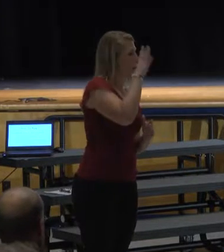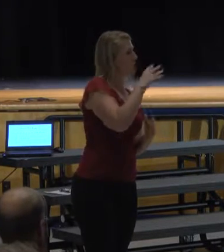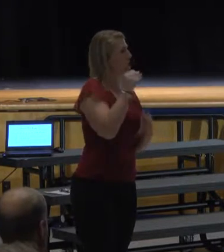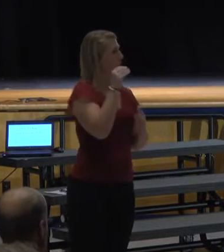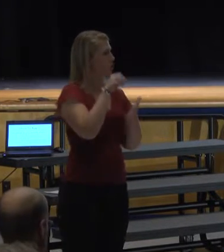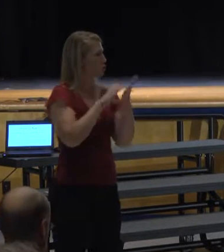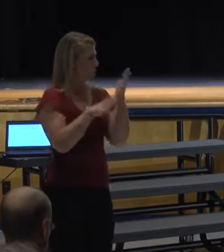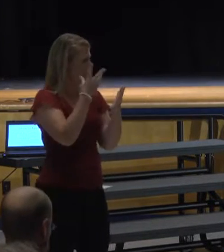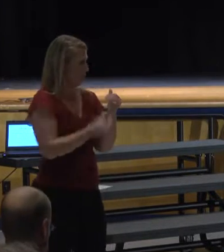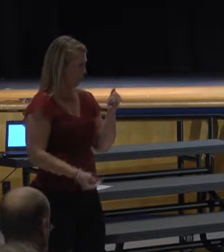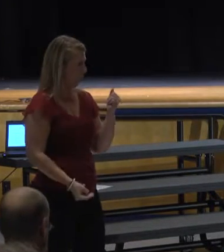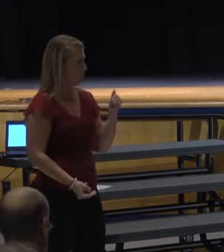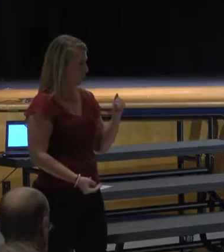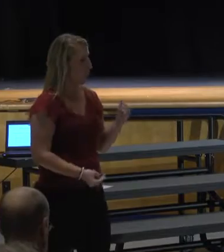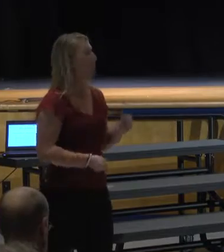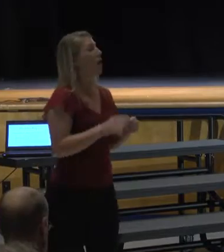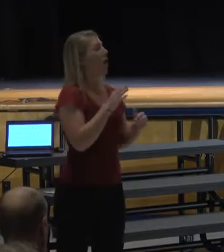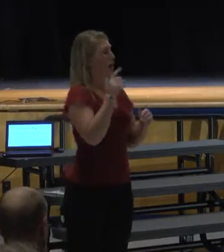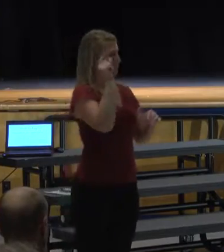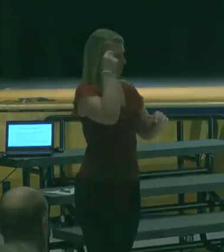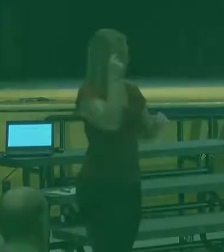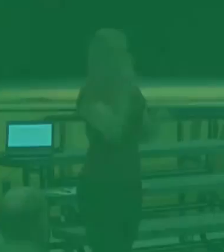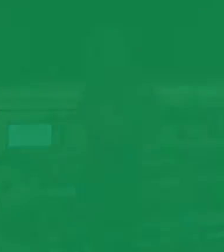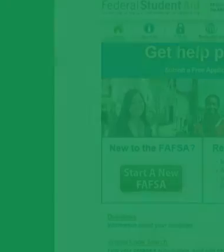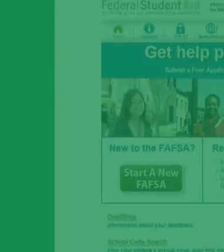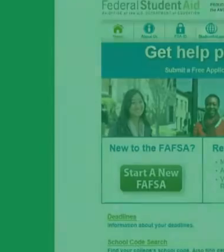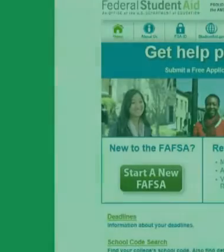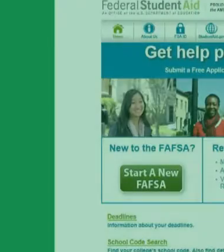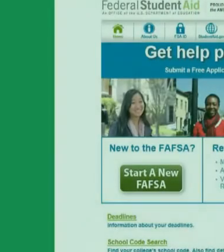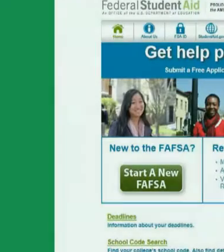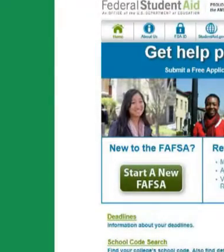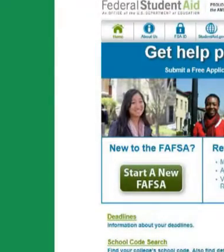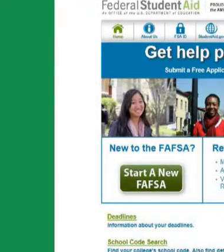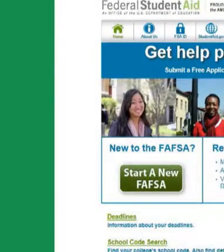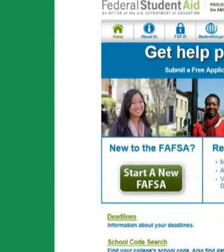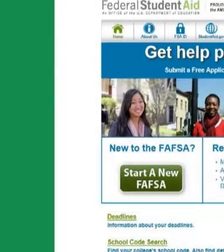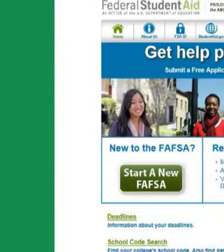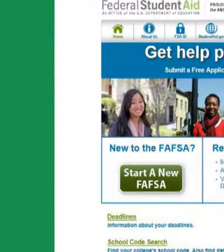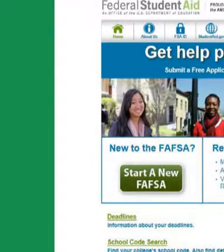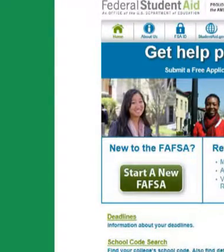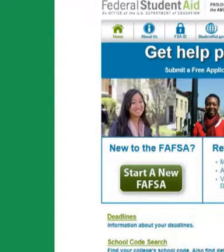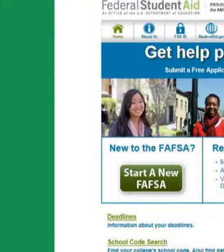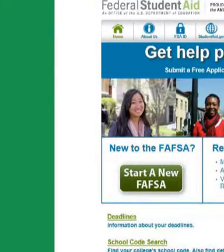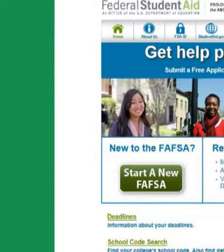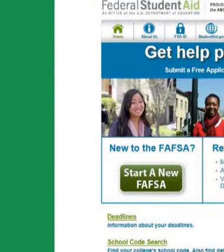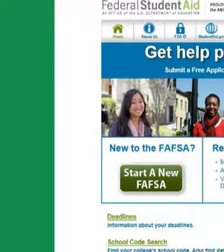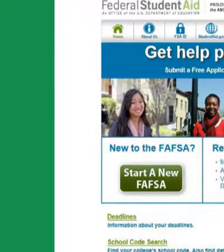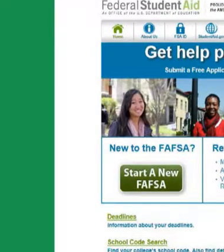that's what the government puts through a formula to determine your family contribution.